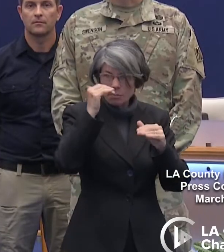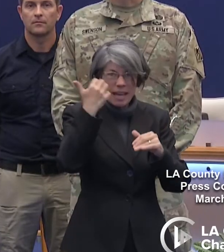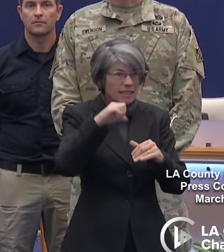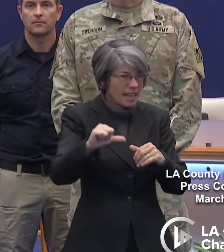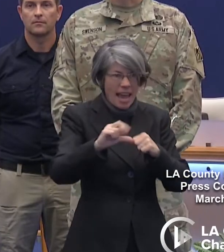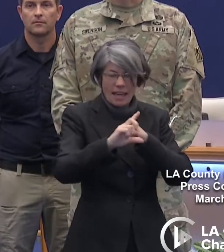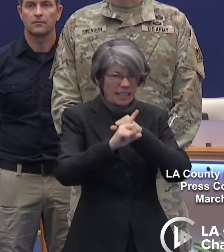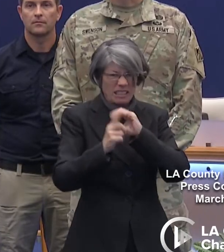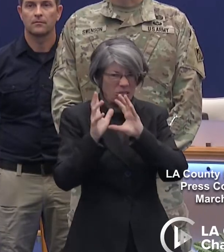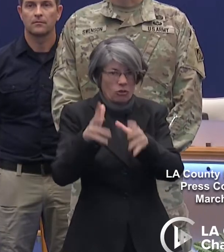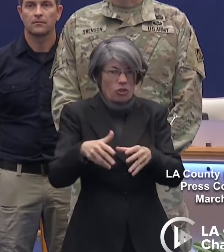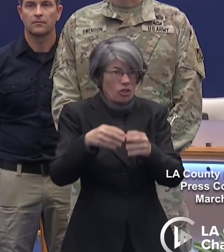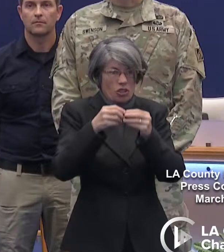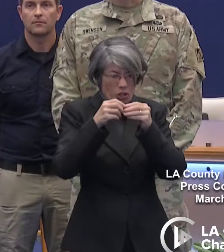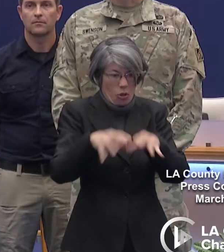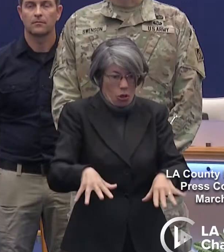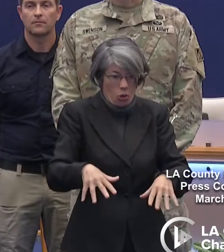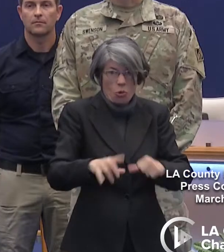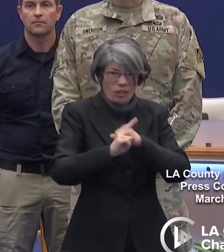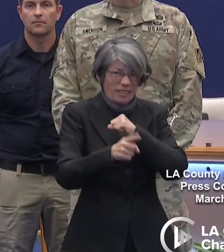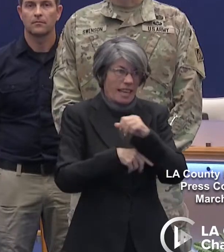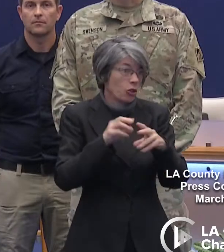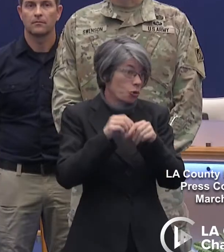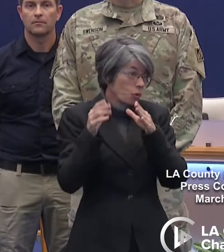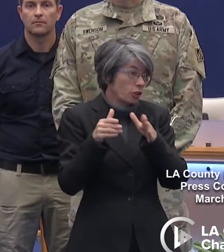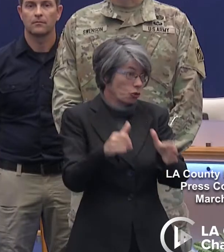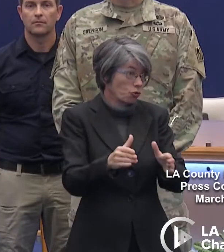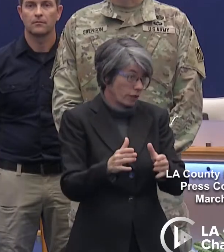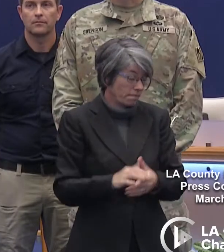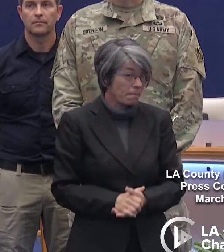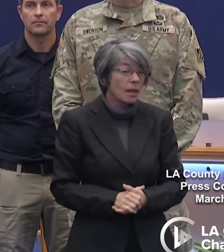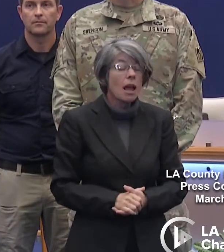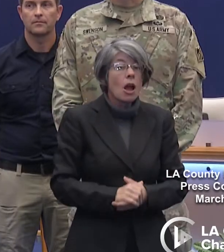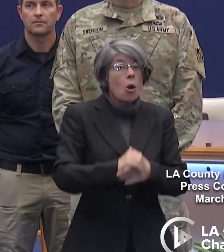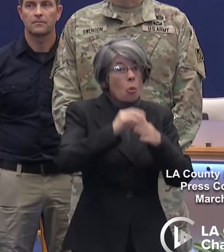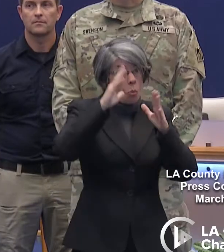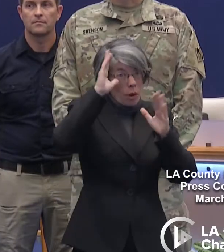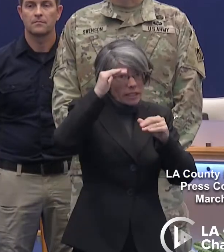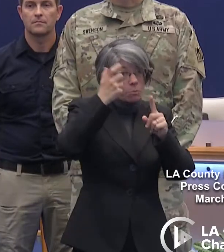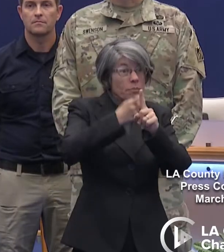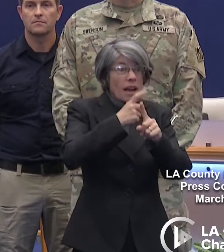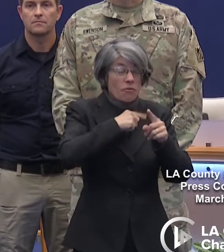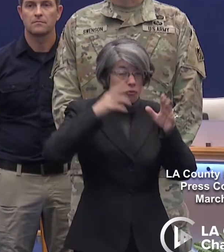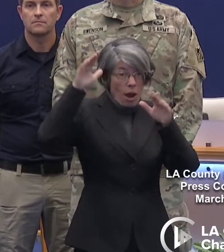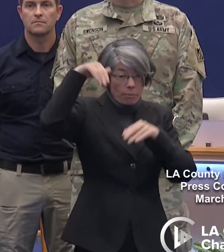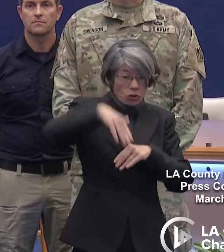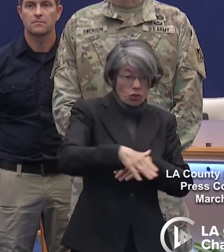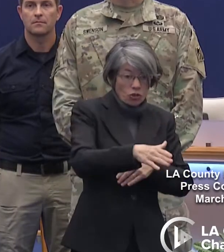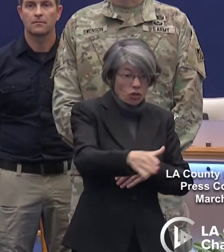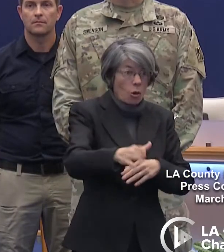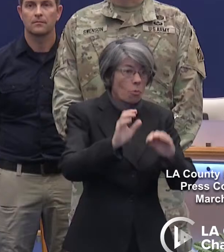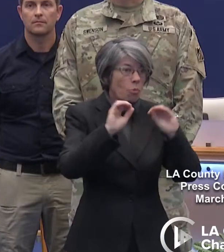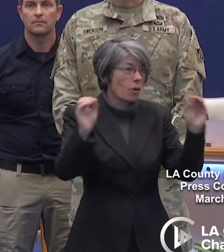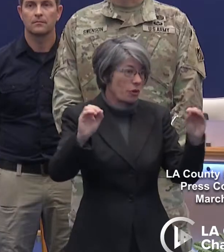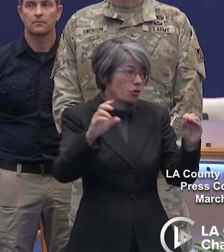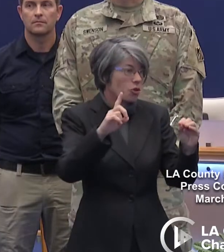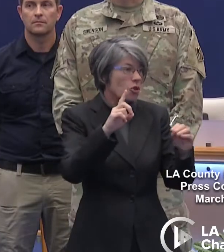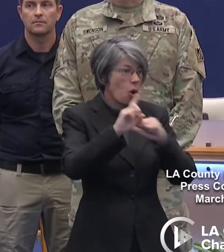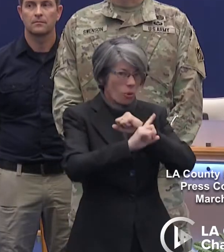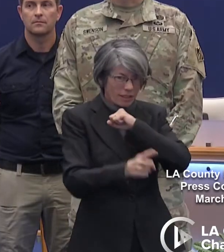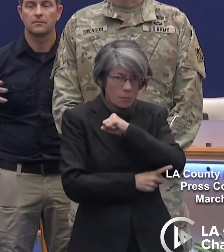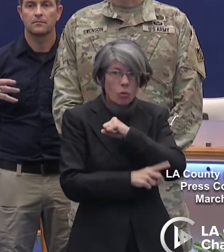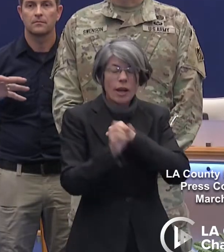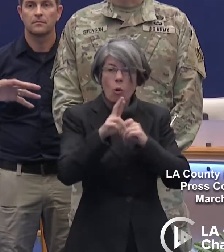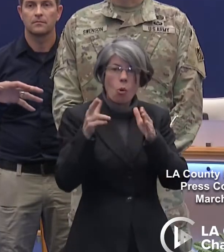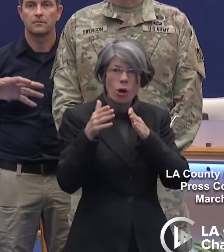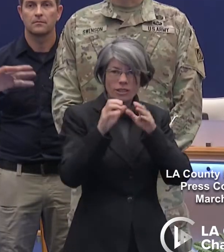basin to somehow lose this debris out into the streets. We expect the debris and mud to come from actually slopes without a debris basin below it, or from